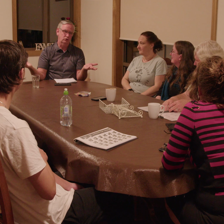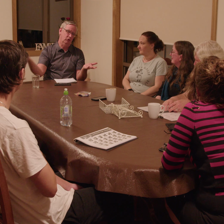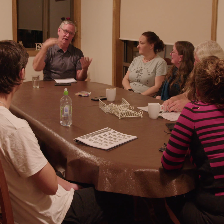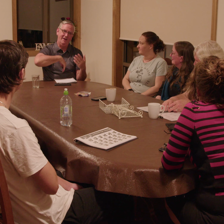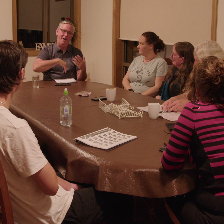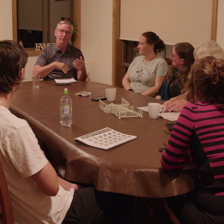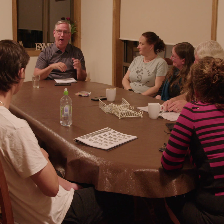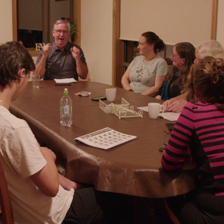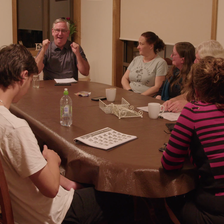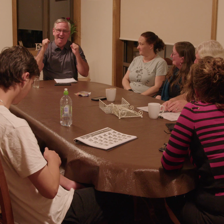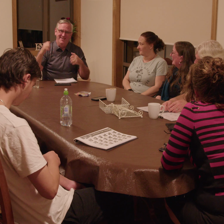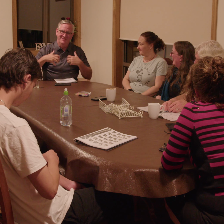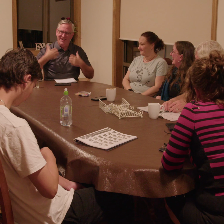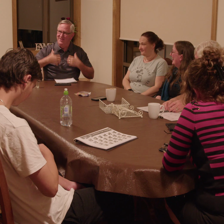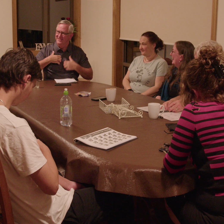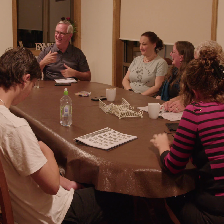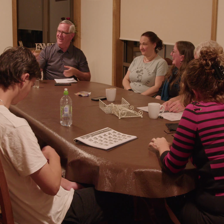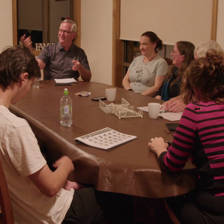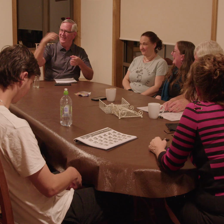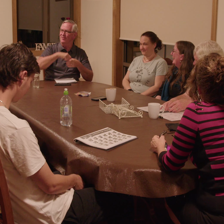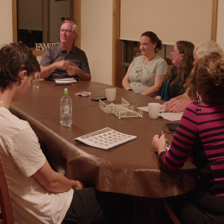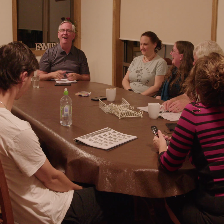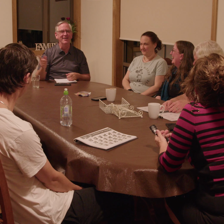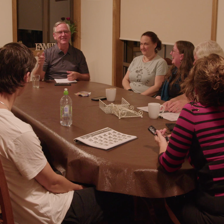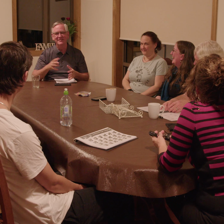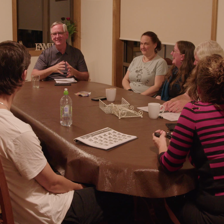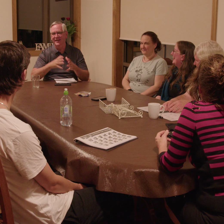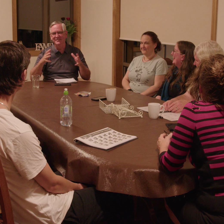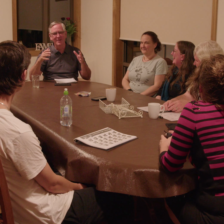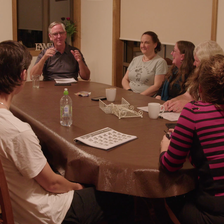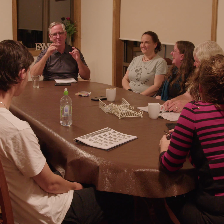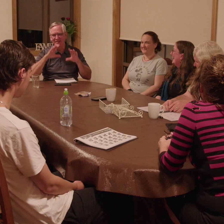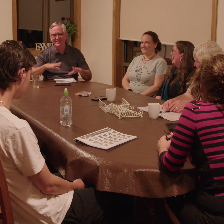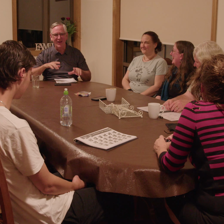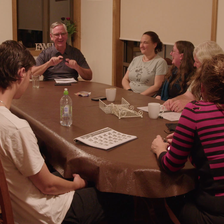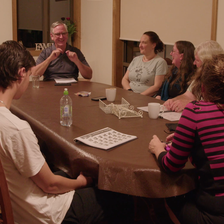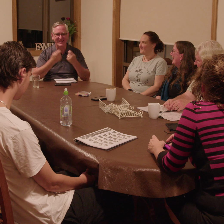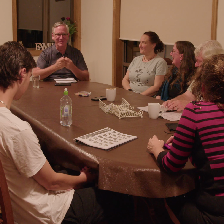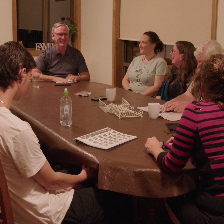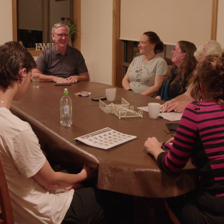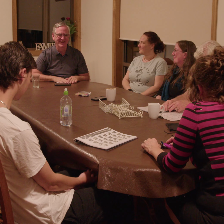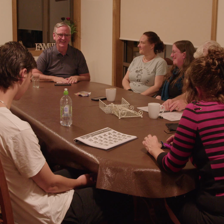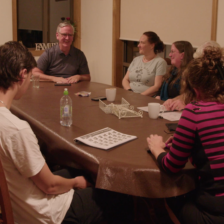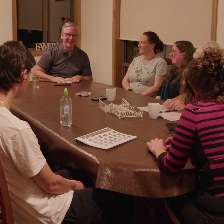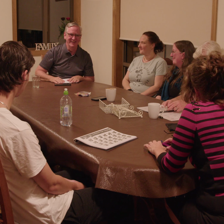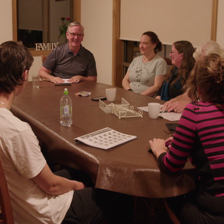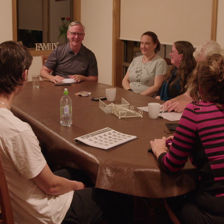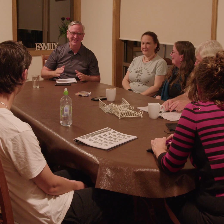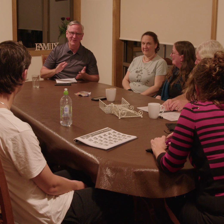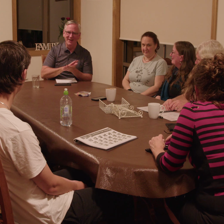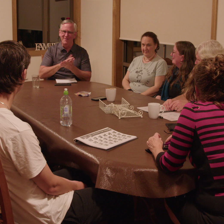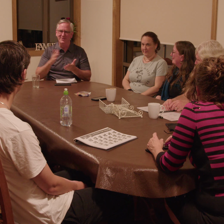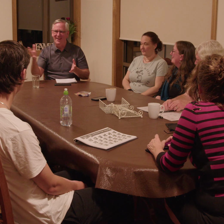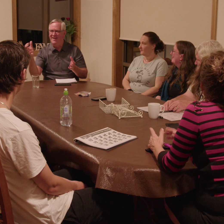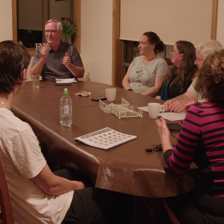way to come, and we said absolutely she can come. And so we're really thrilled to have her with us. She's such a blessing to our team. And she does